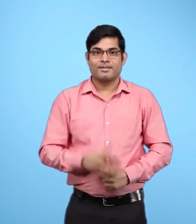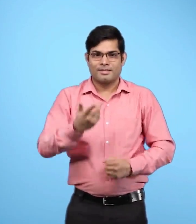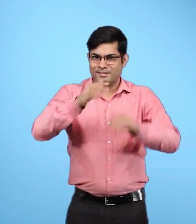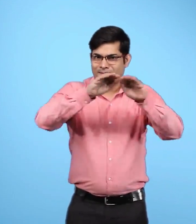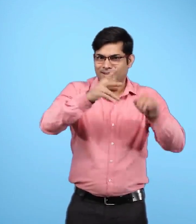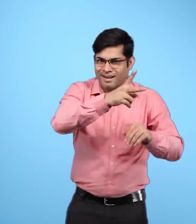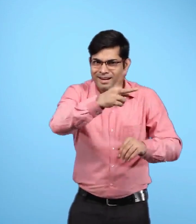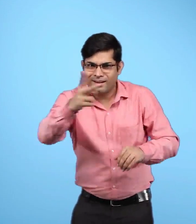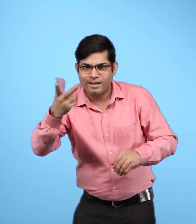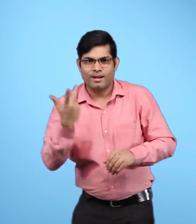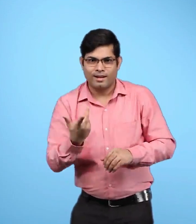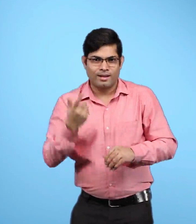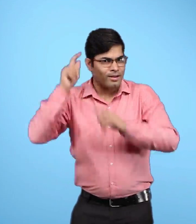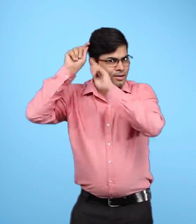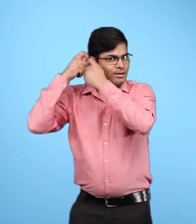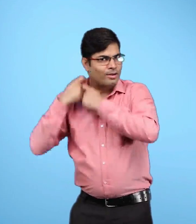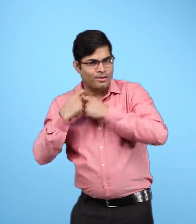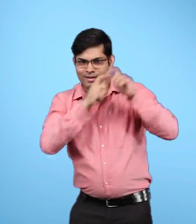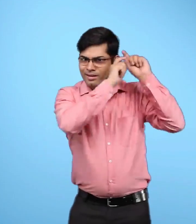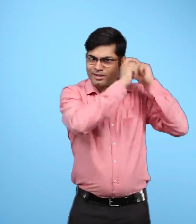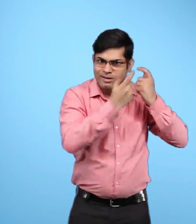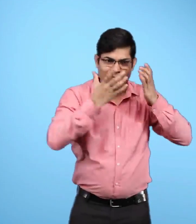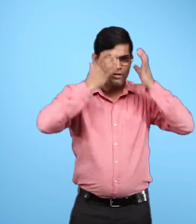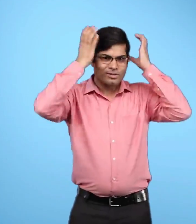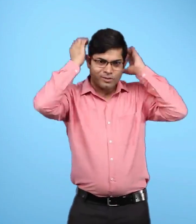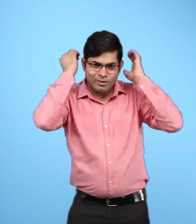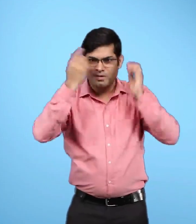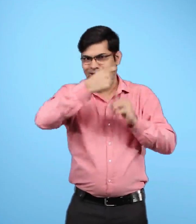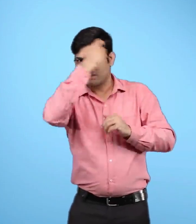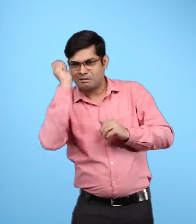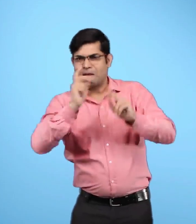All children comb their hair in different ways.